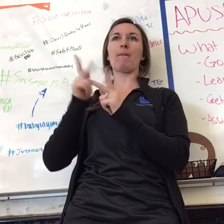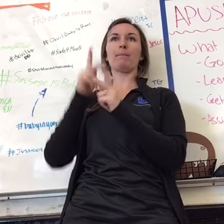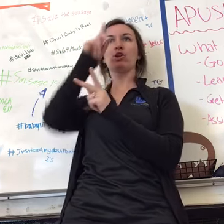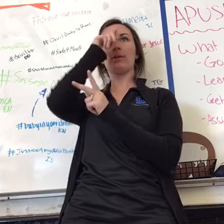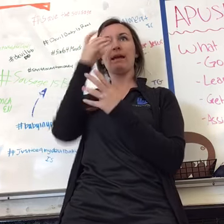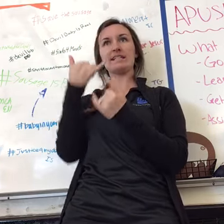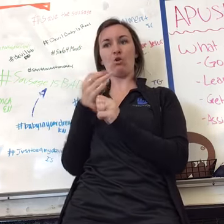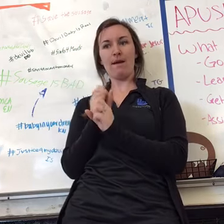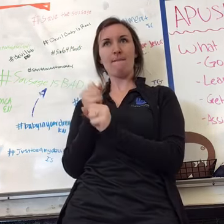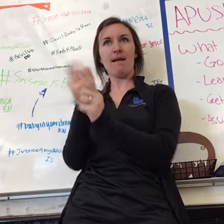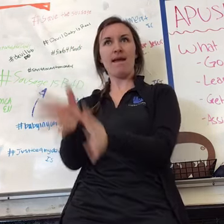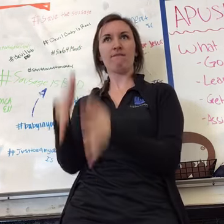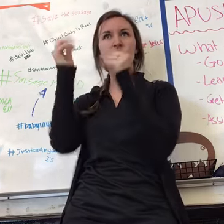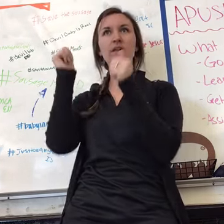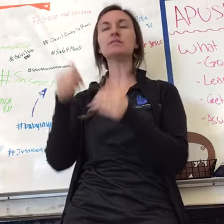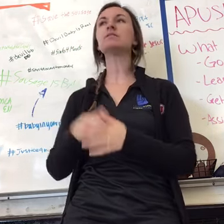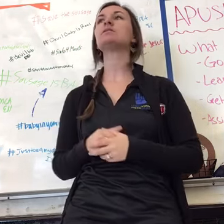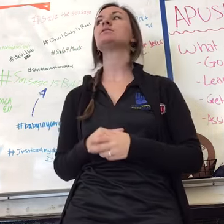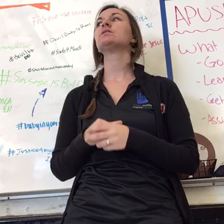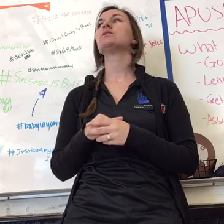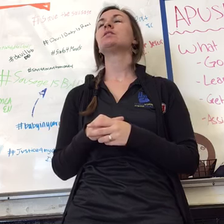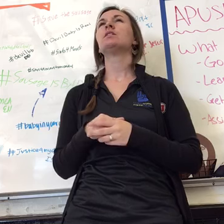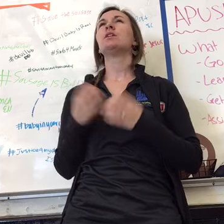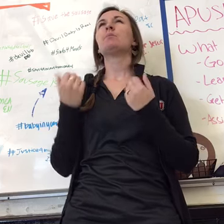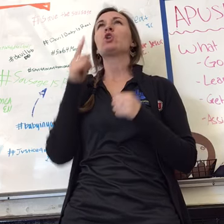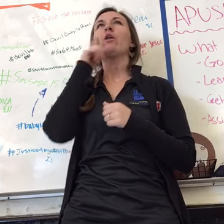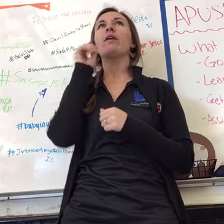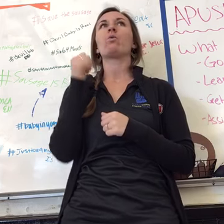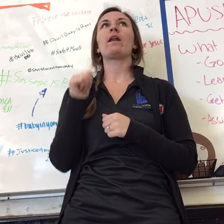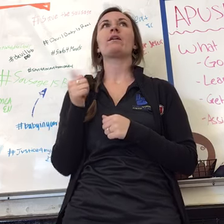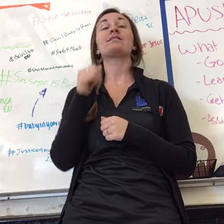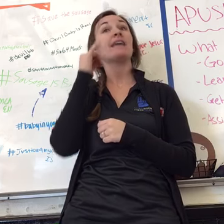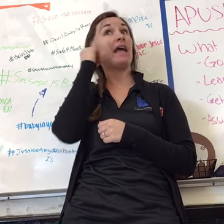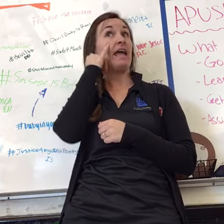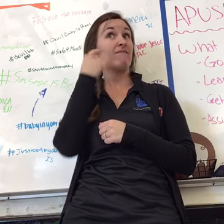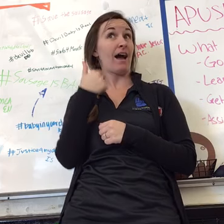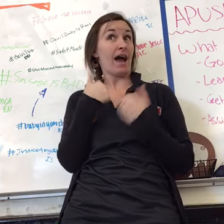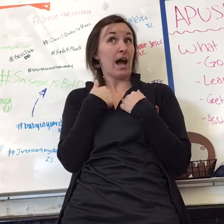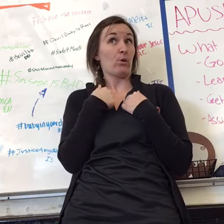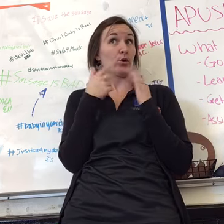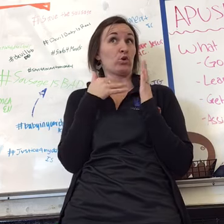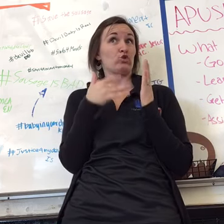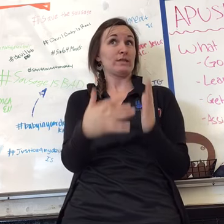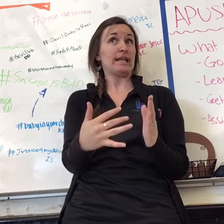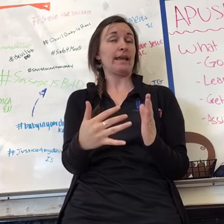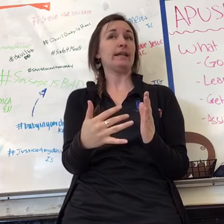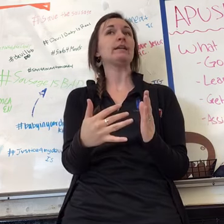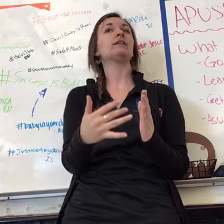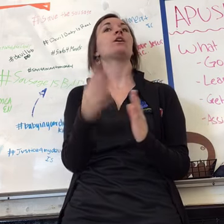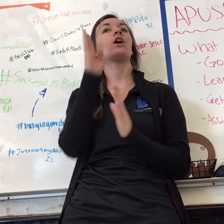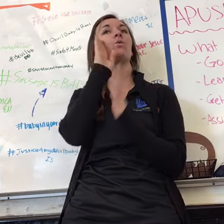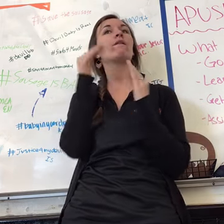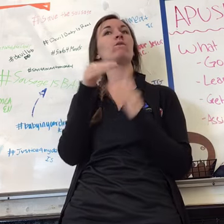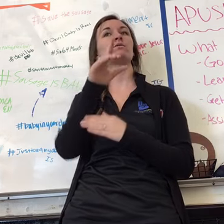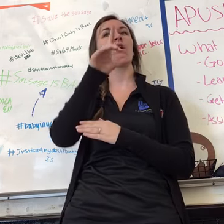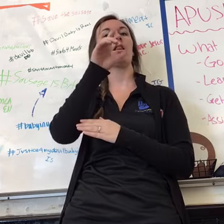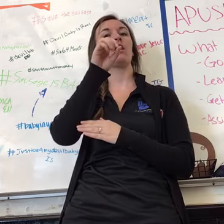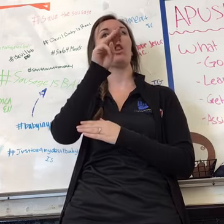Going over in my head. If I were to study certain things overall, I would study the Lowell system.